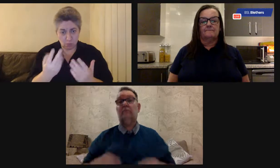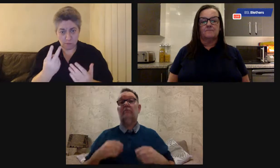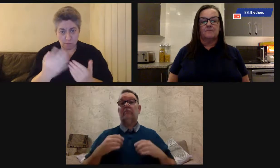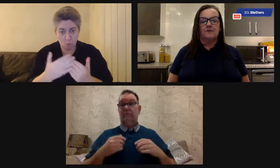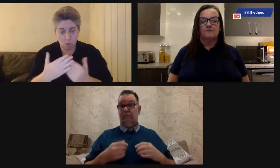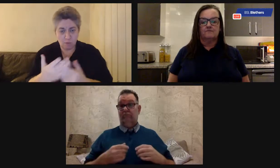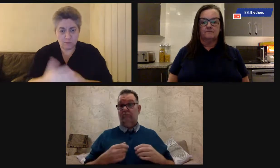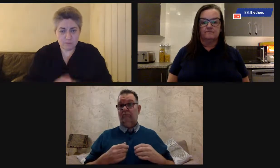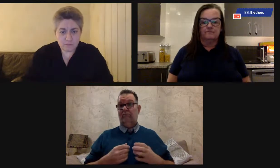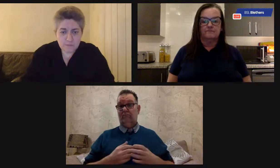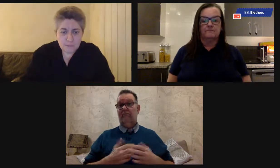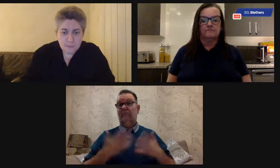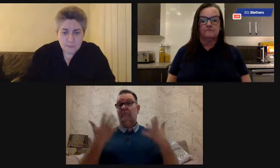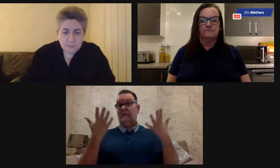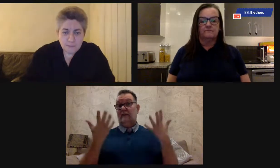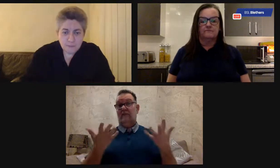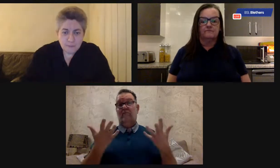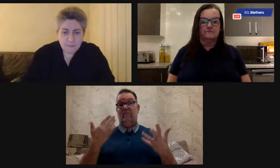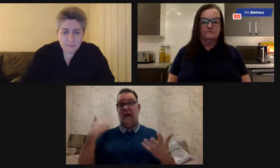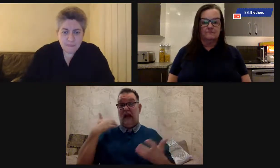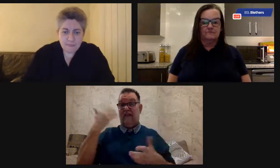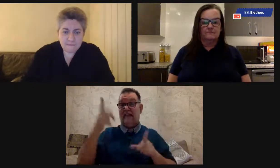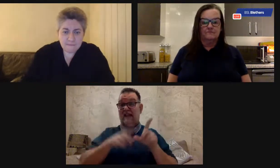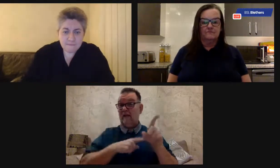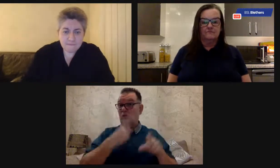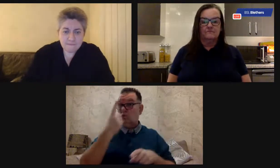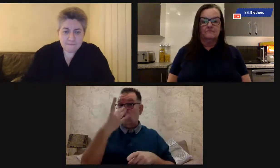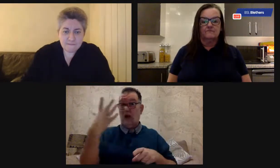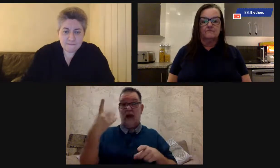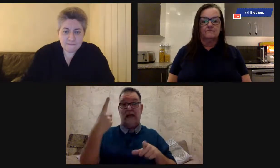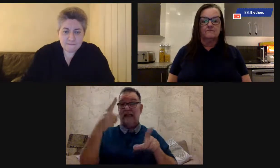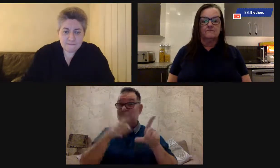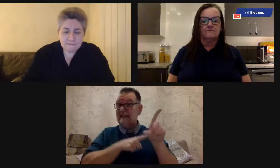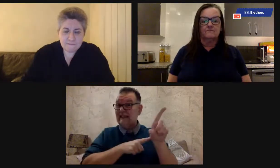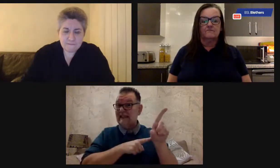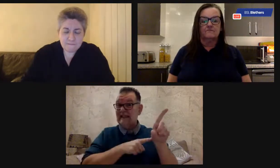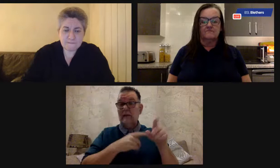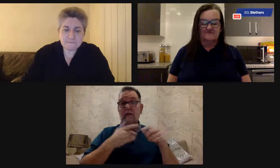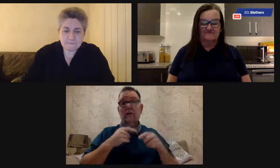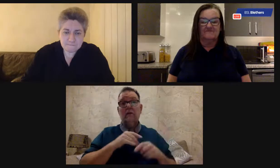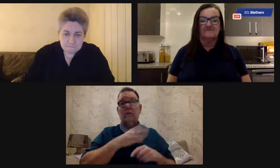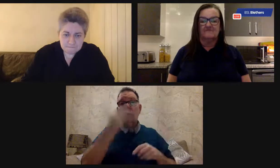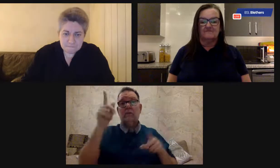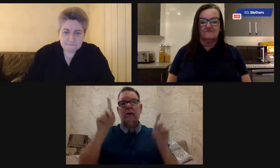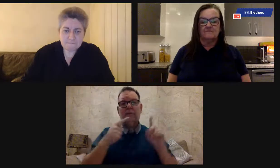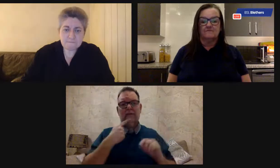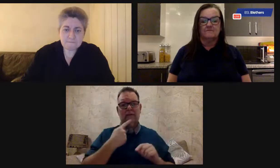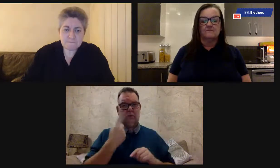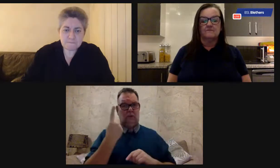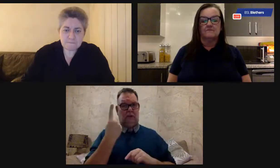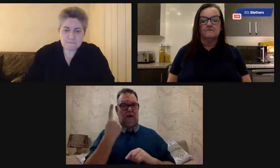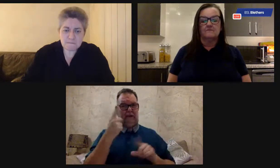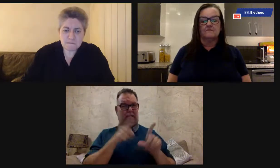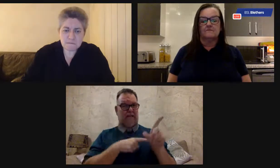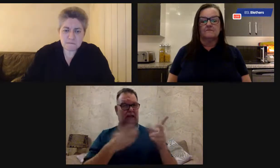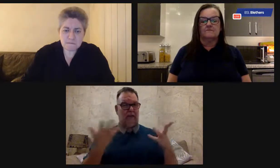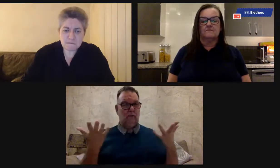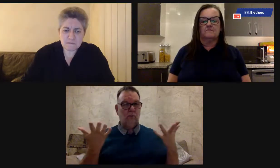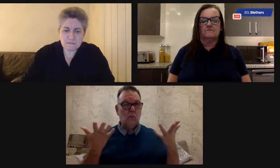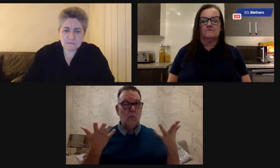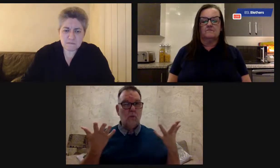this year, is there any event this year, given obviously it being closed with COVID? Well, as I said